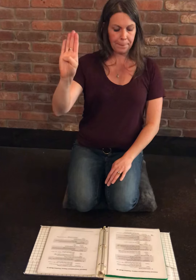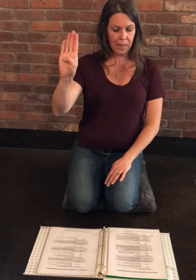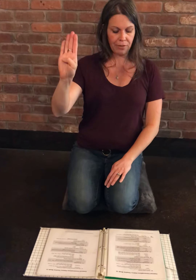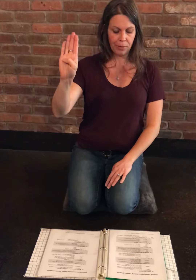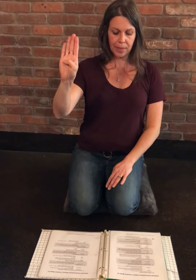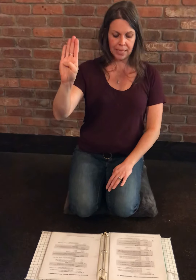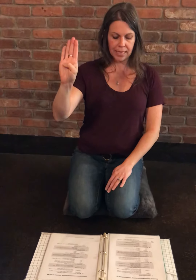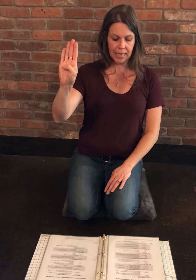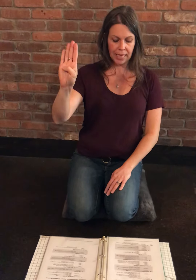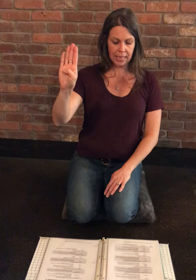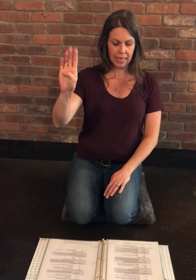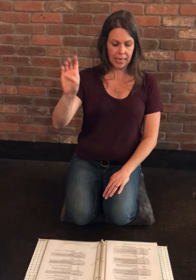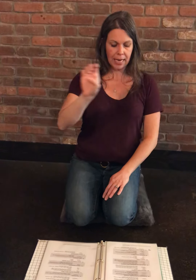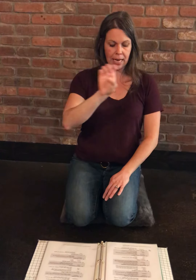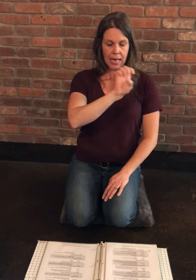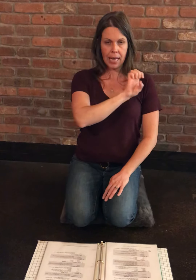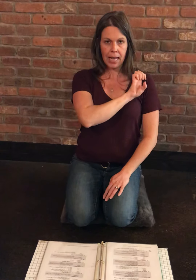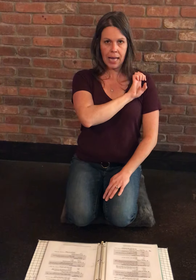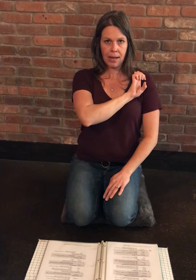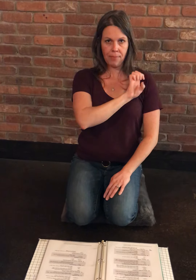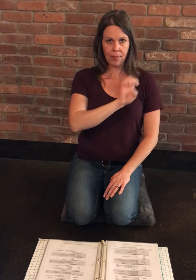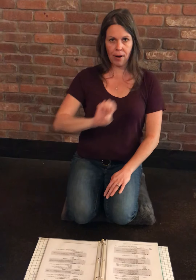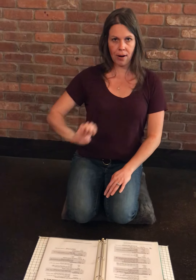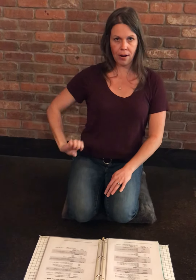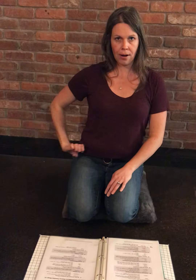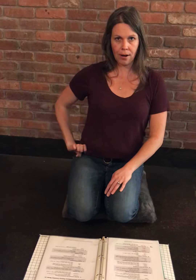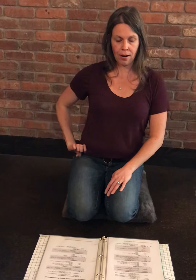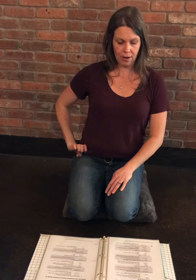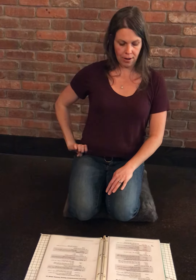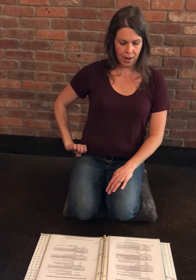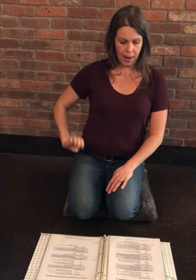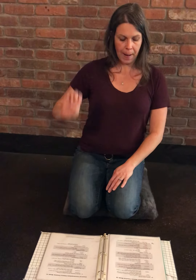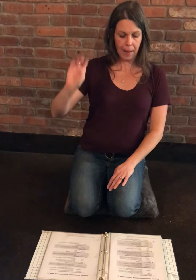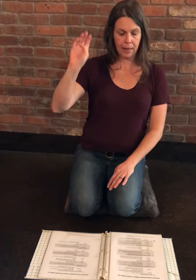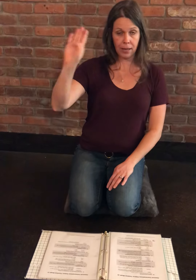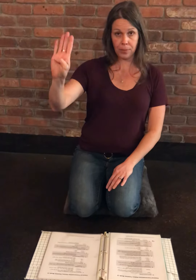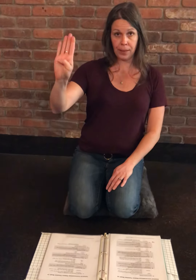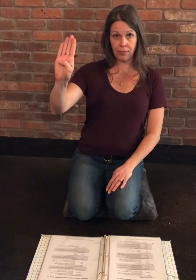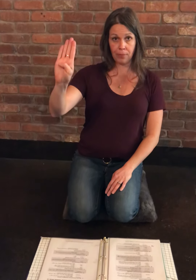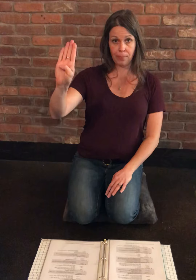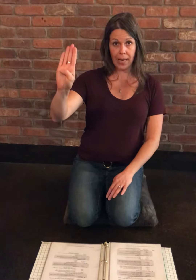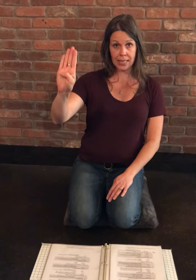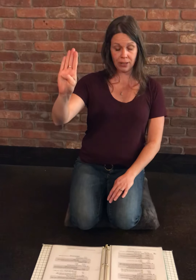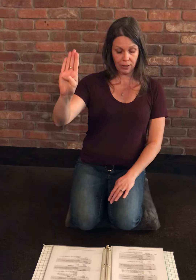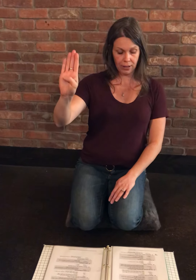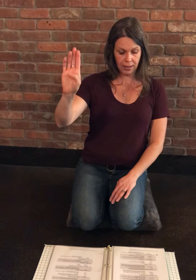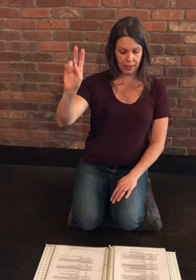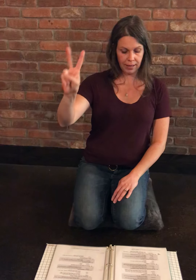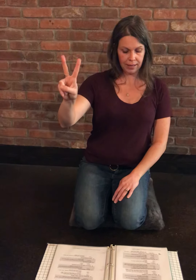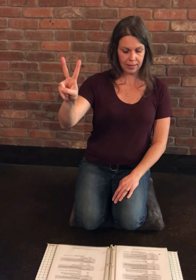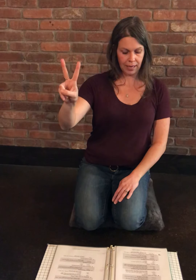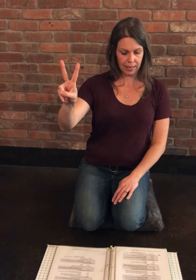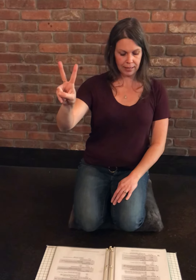B for Byzantine Emperor. Another B for Basil the Second.